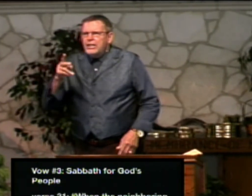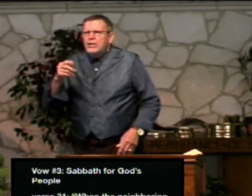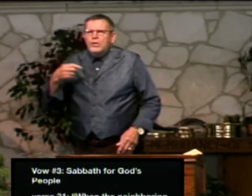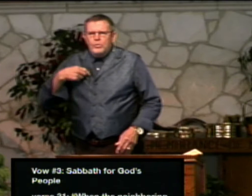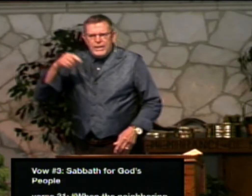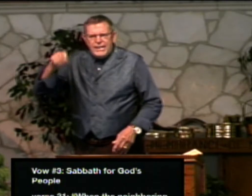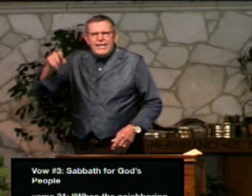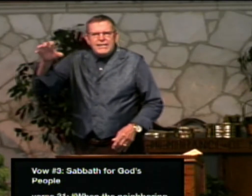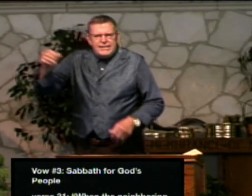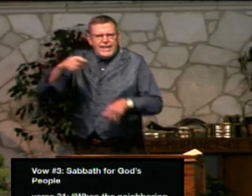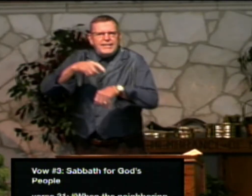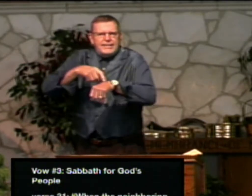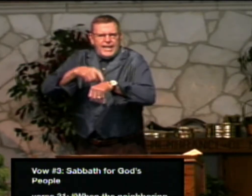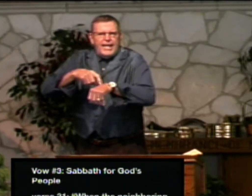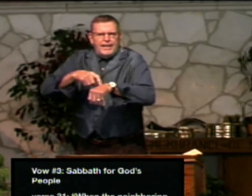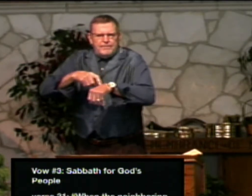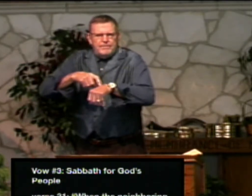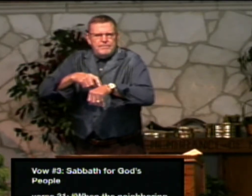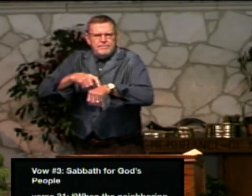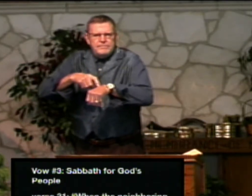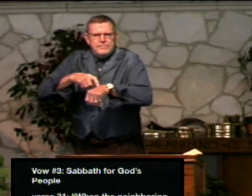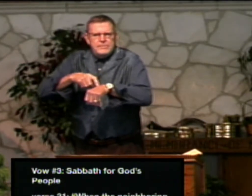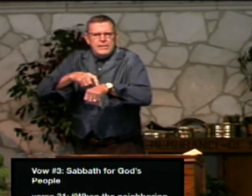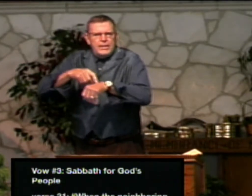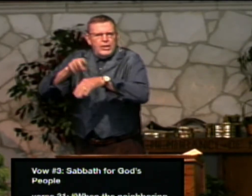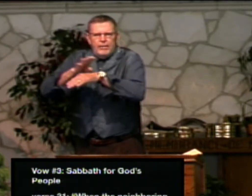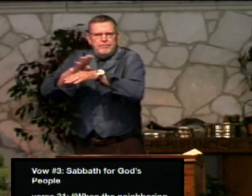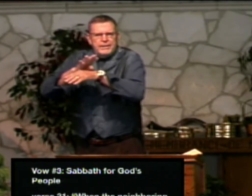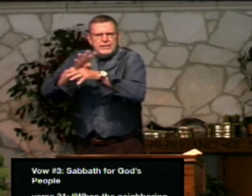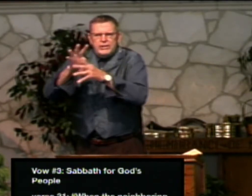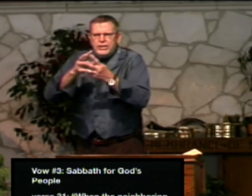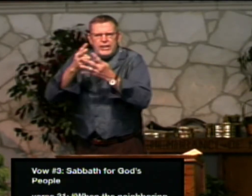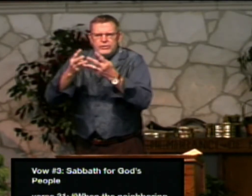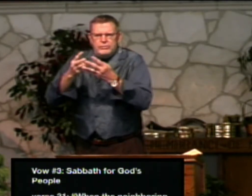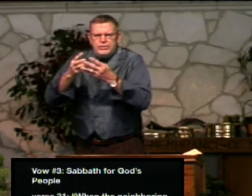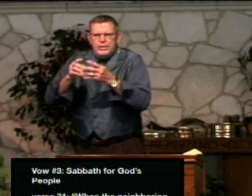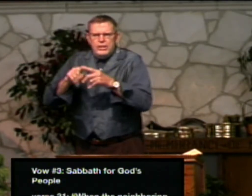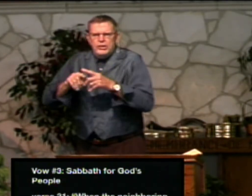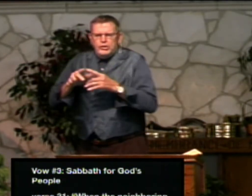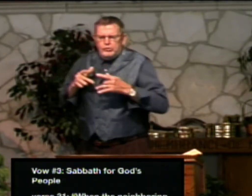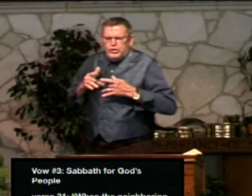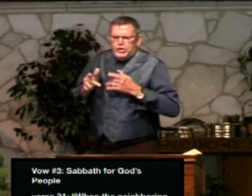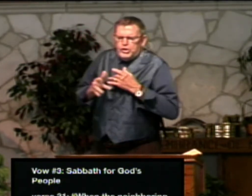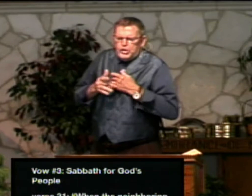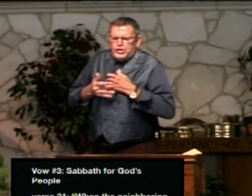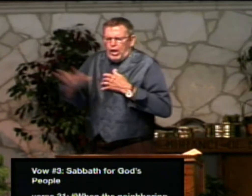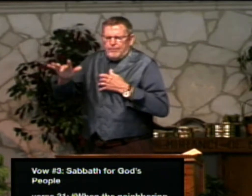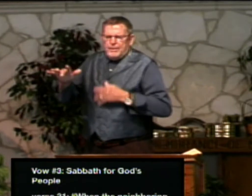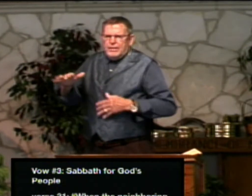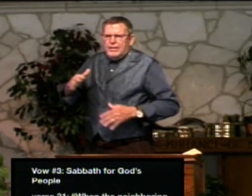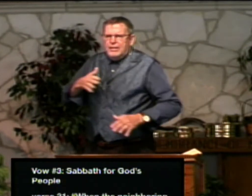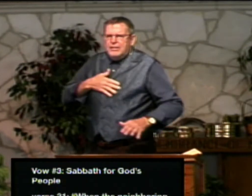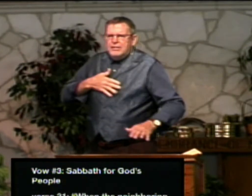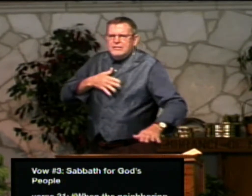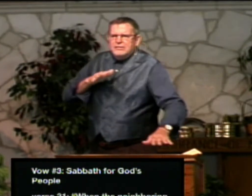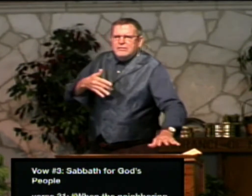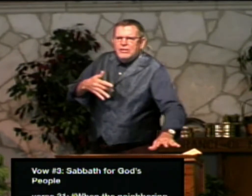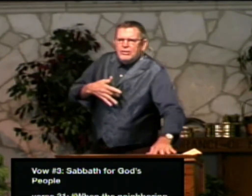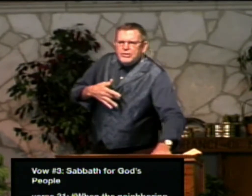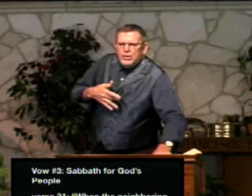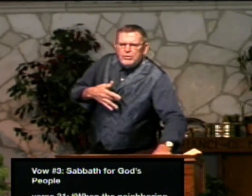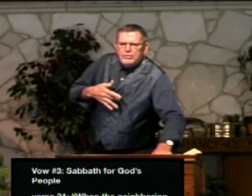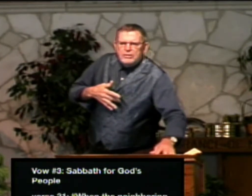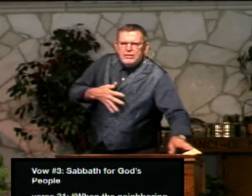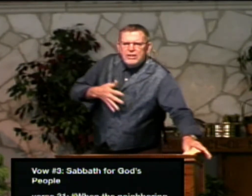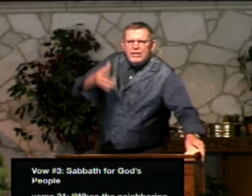You see, we need to take the time in our busy schedules to sharpen